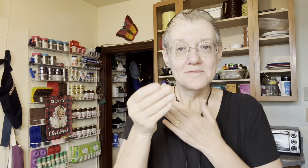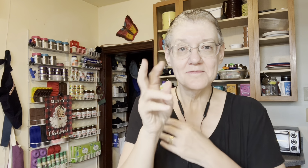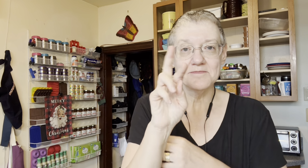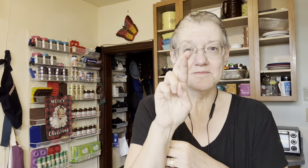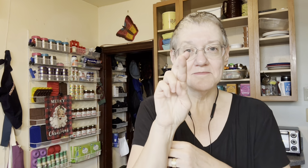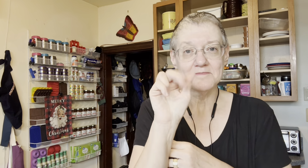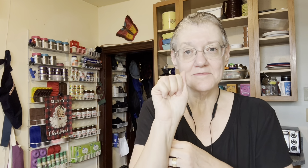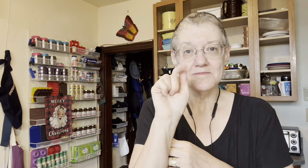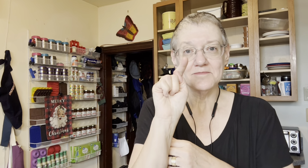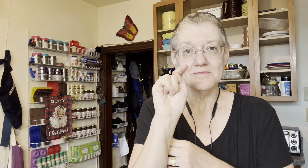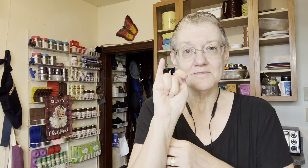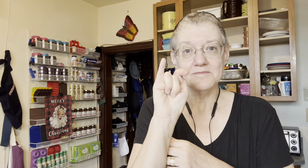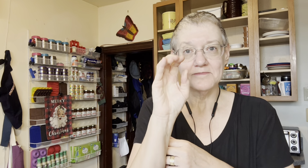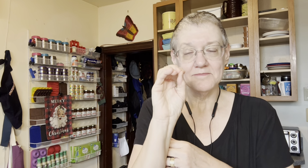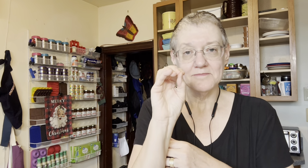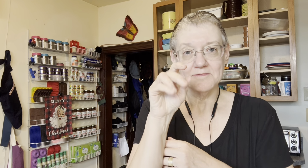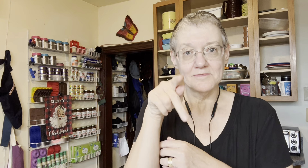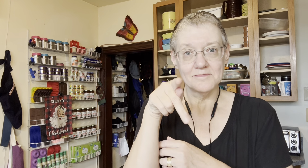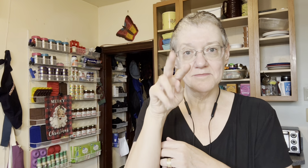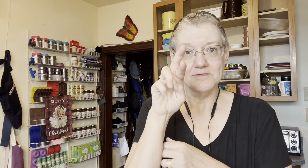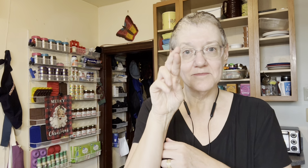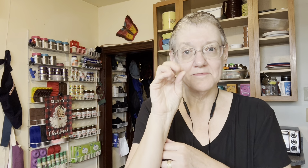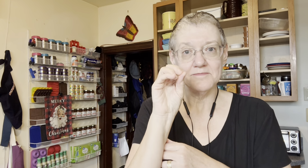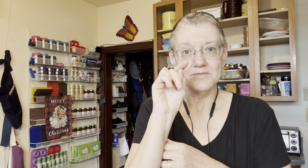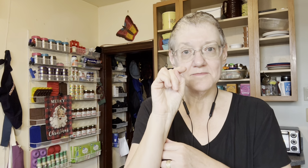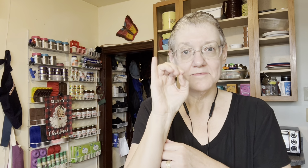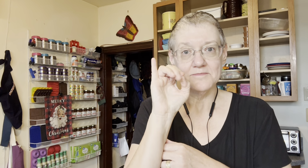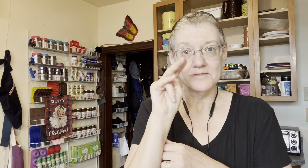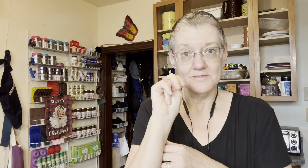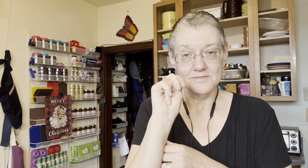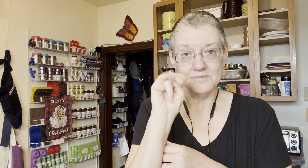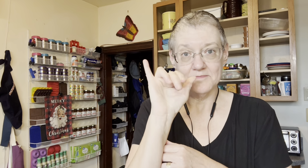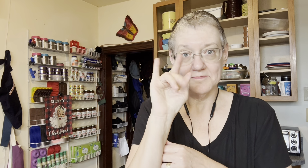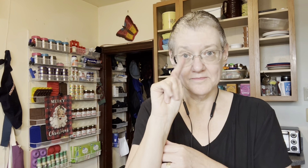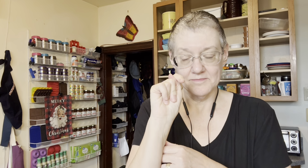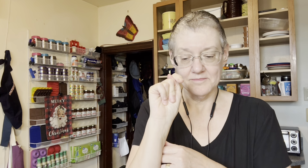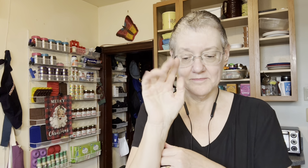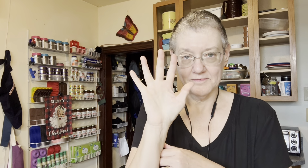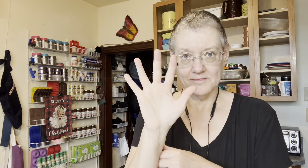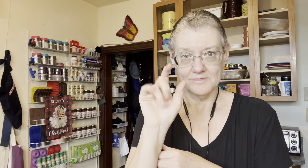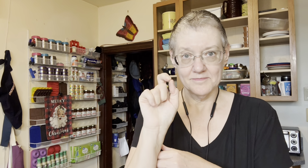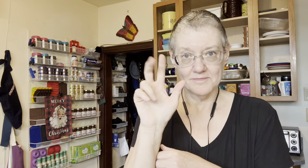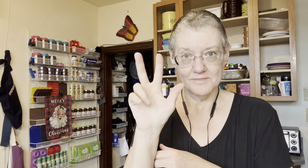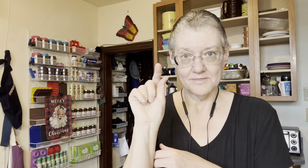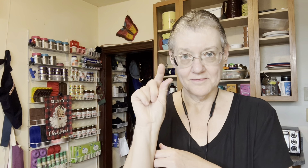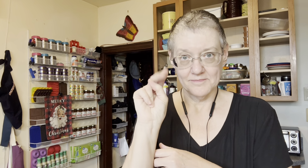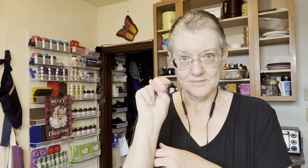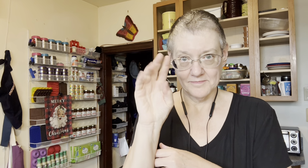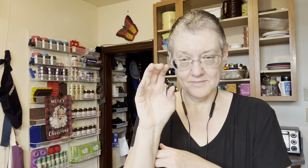buying ratio protein yogurt, which for 5.3 ounces is 6 grams of net